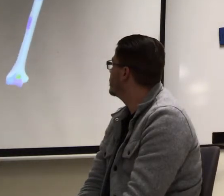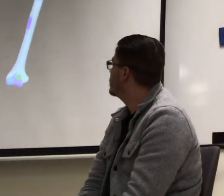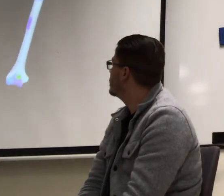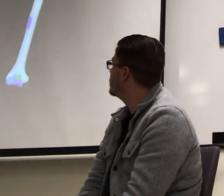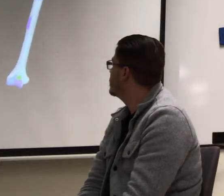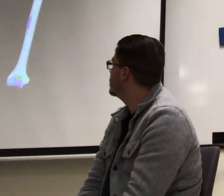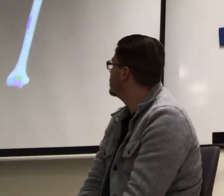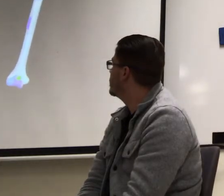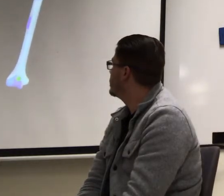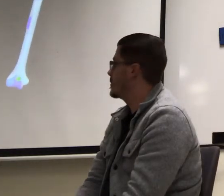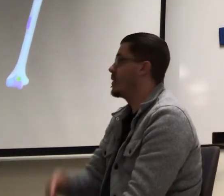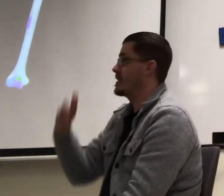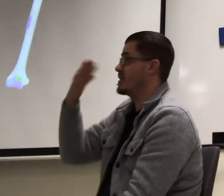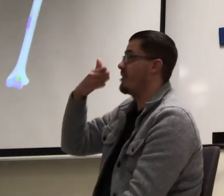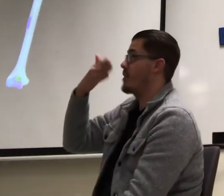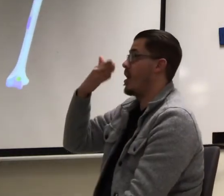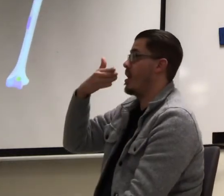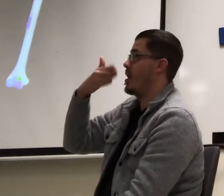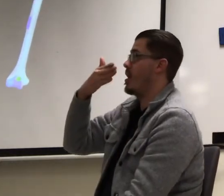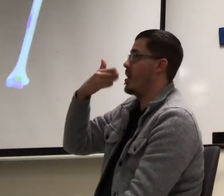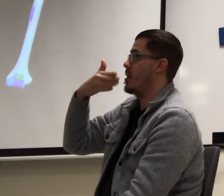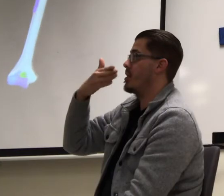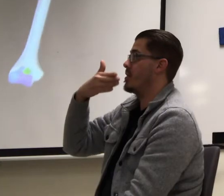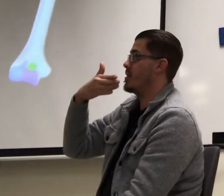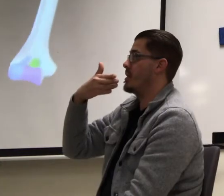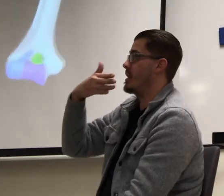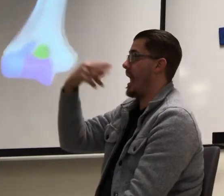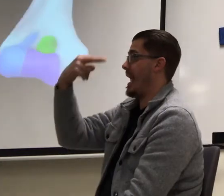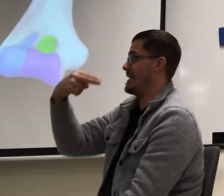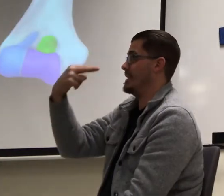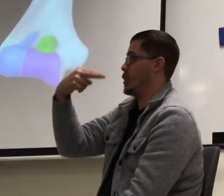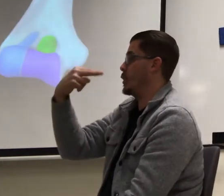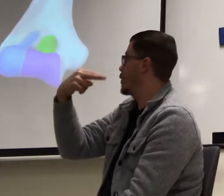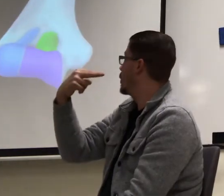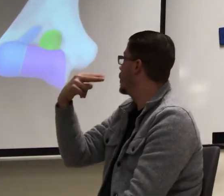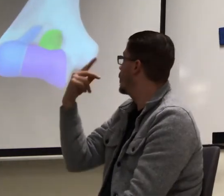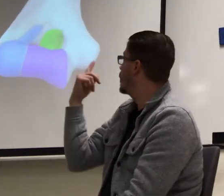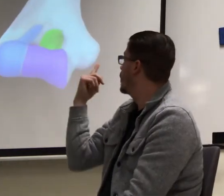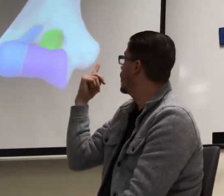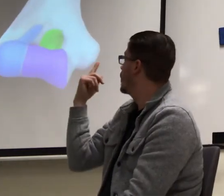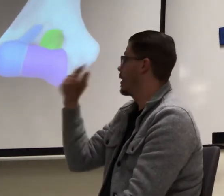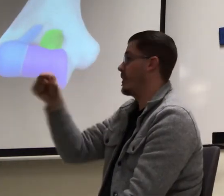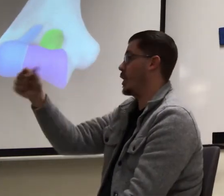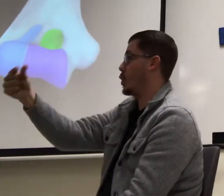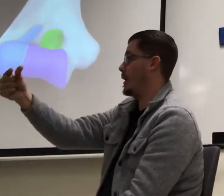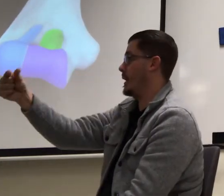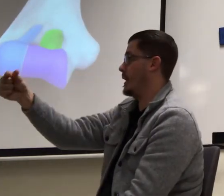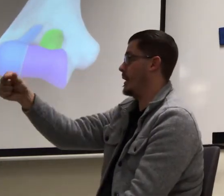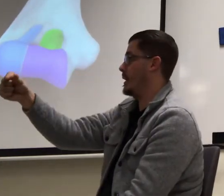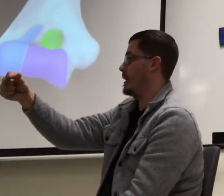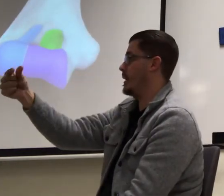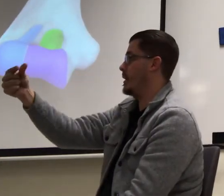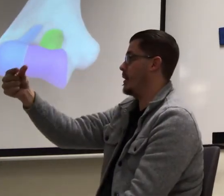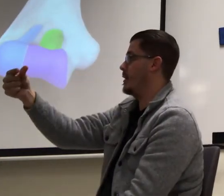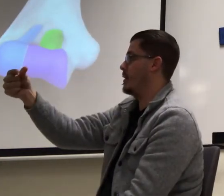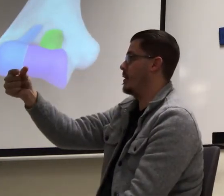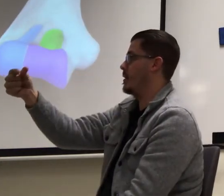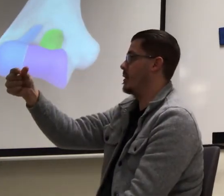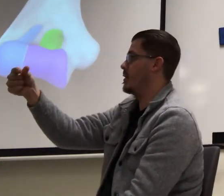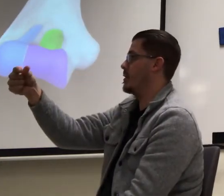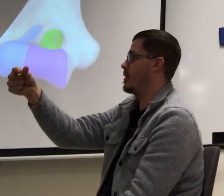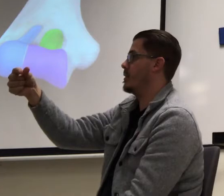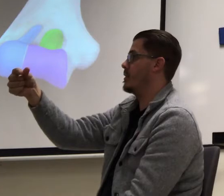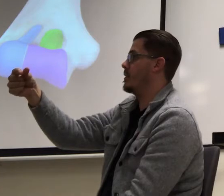So this is the front side, the anterior aspect. I'm going to zoom in on that part that's in green. The fossa is a